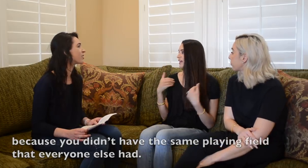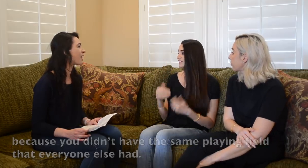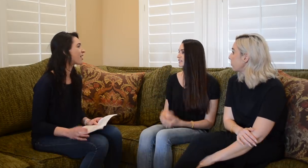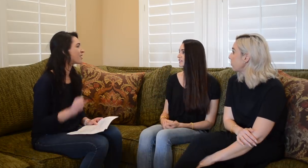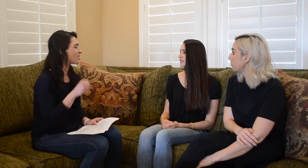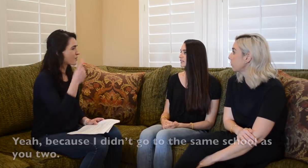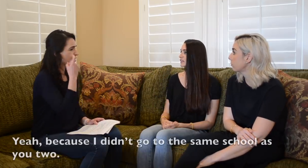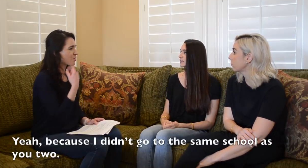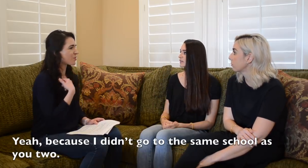has.